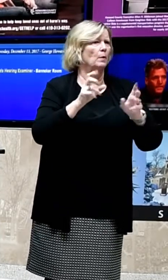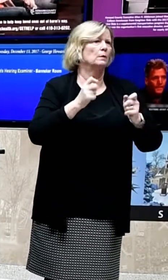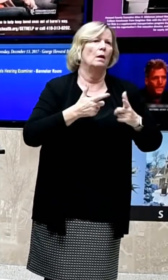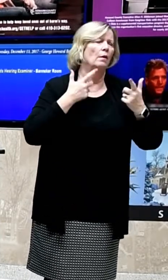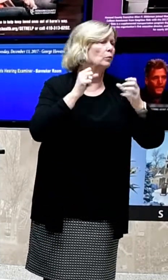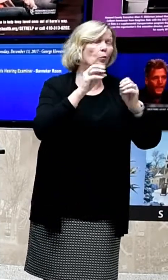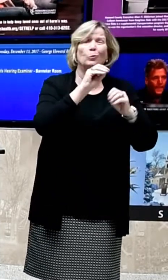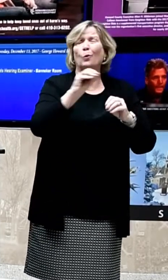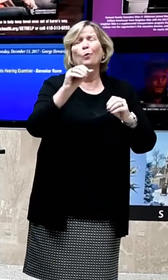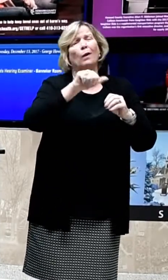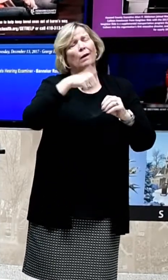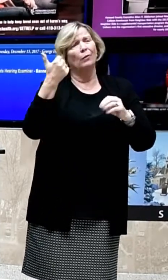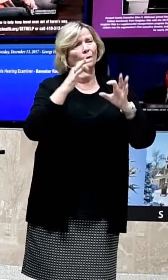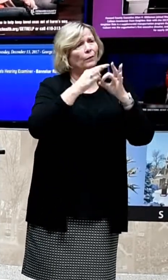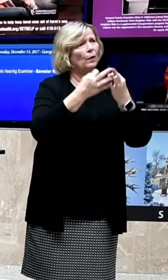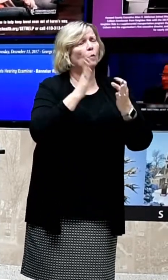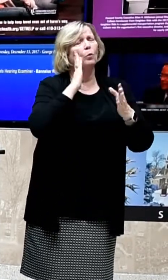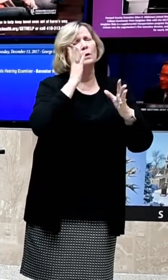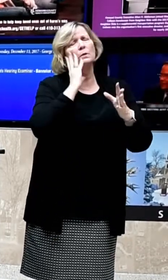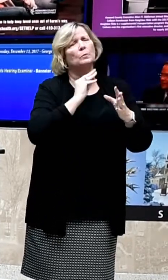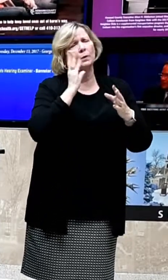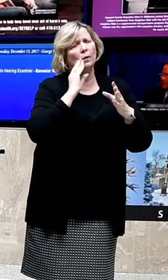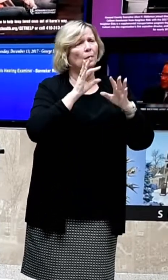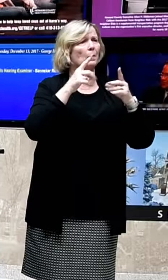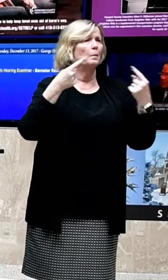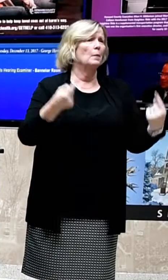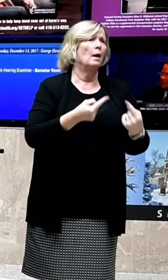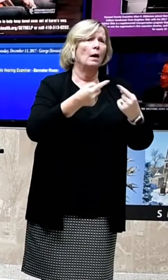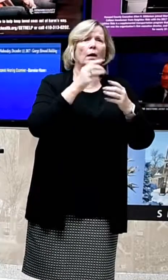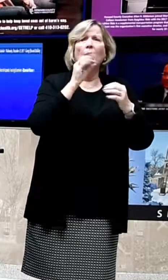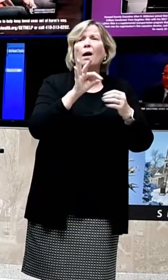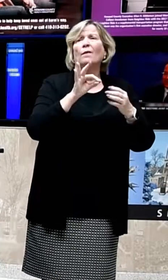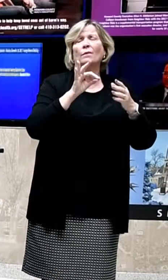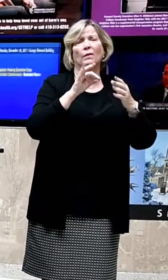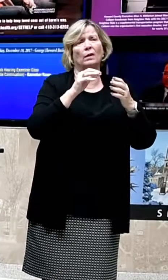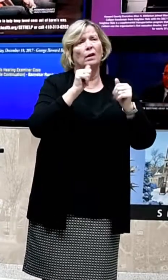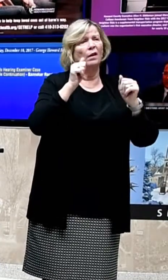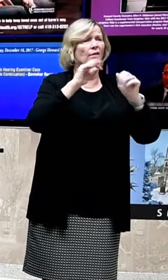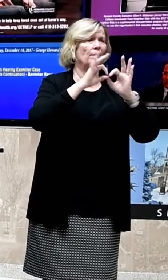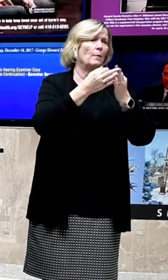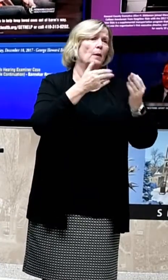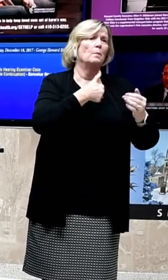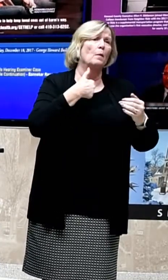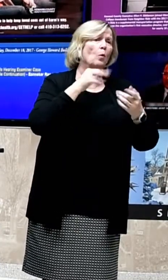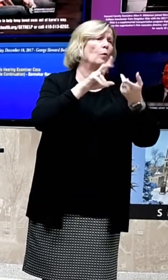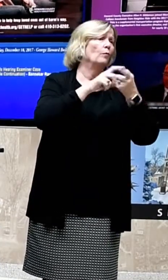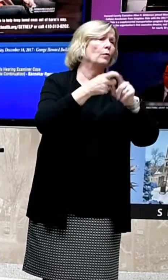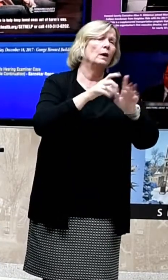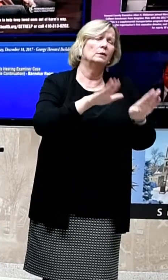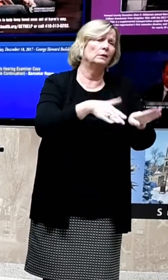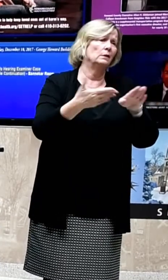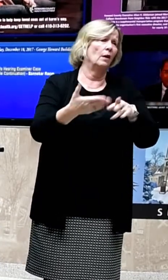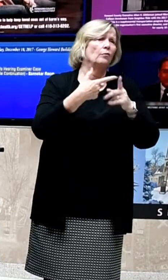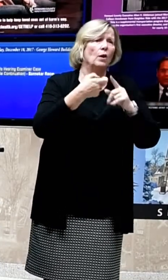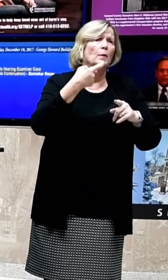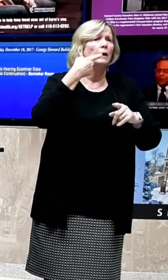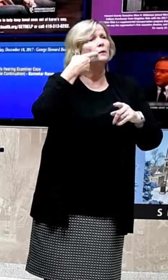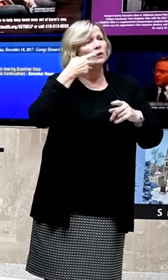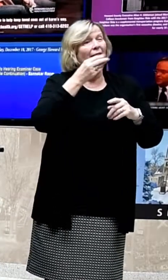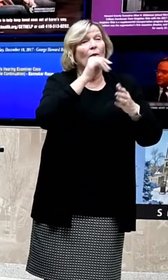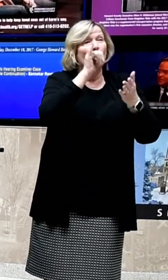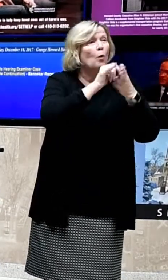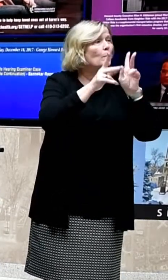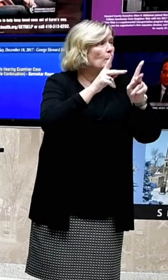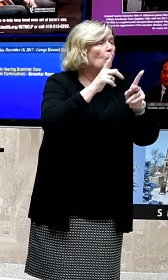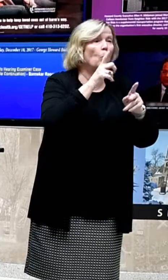other family experiences the pain of losing a loved one to addiction, and those with substance use disorders